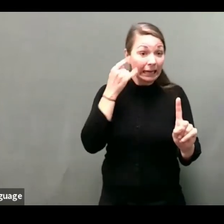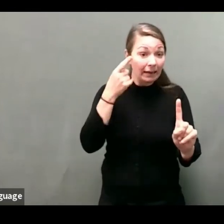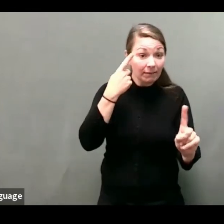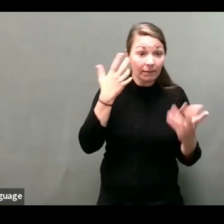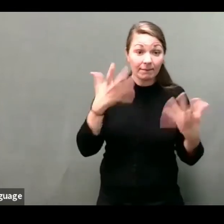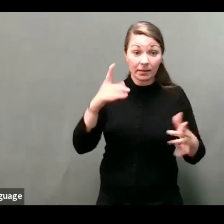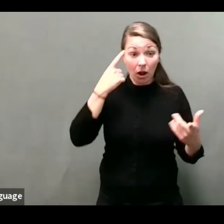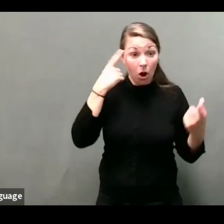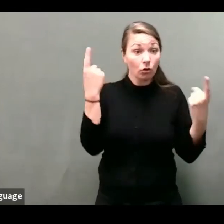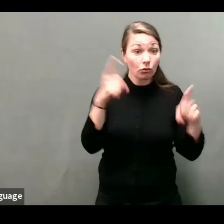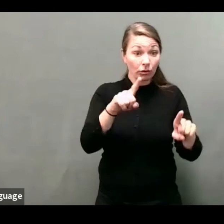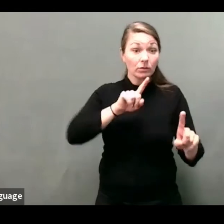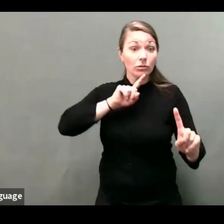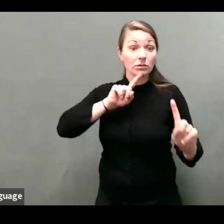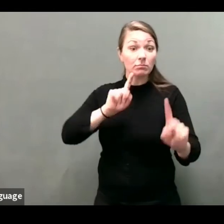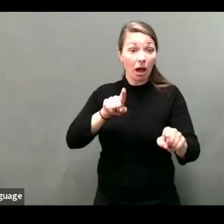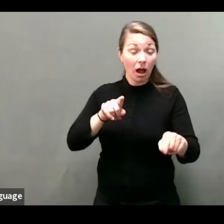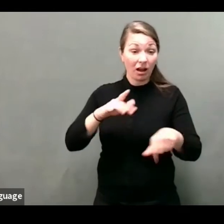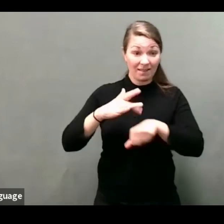respond to the hospital.